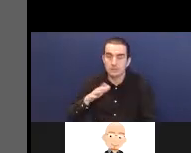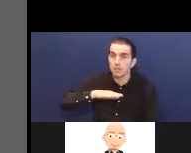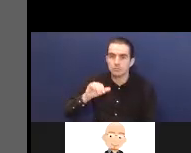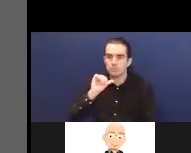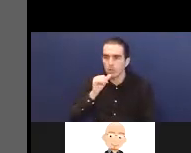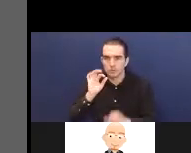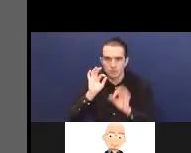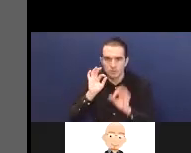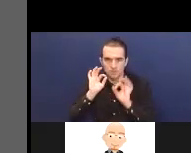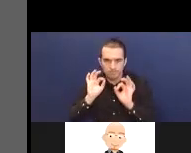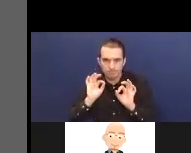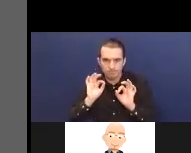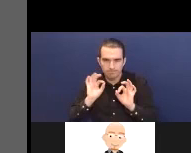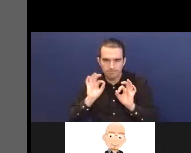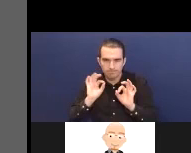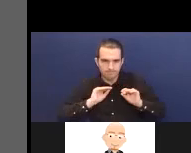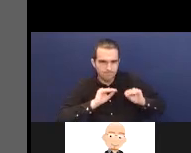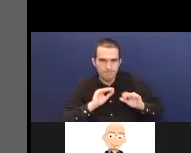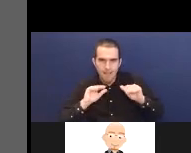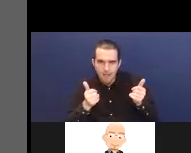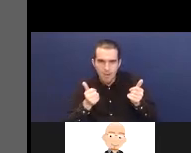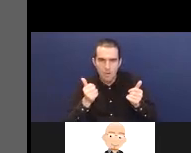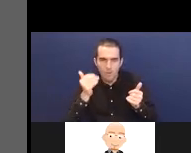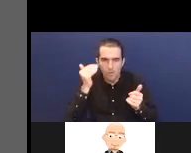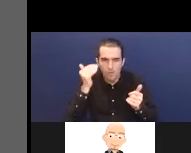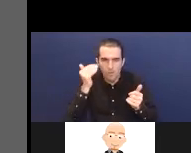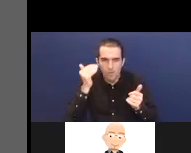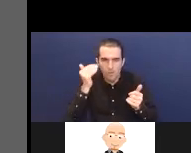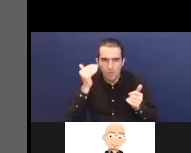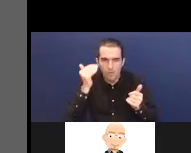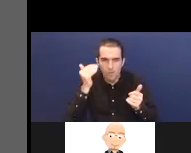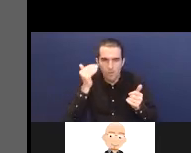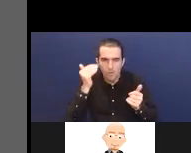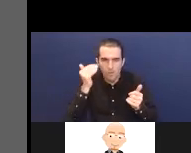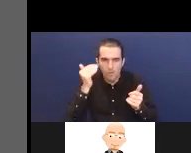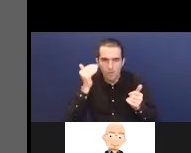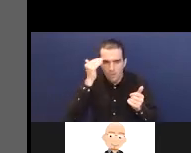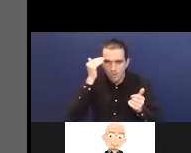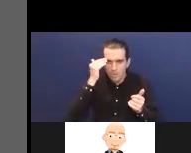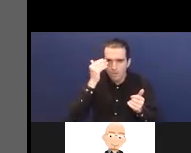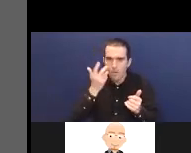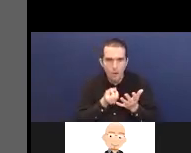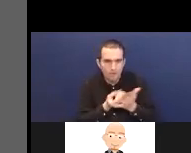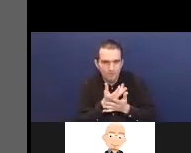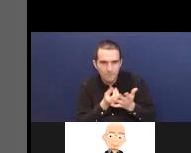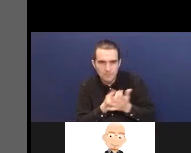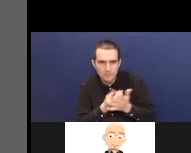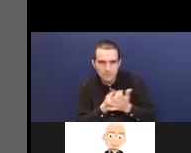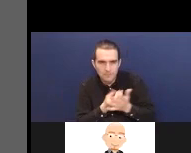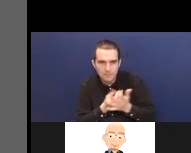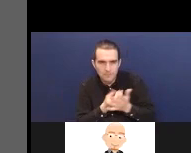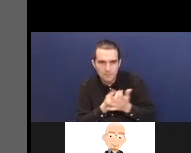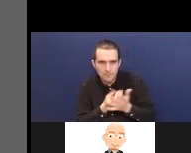of information on these platforms or on the iPad, the potential of them